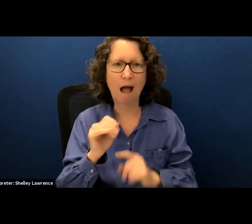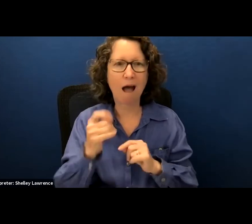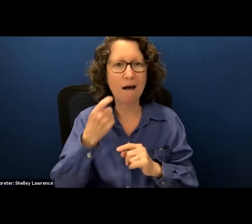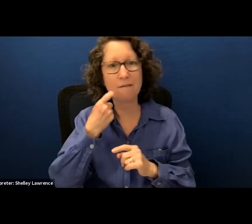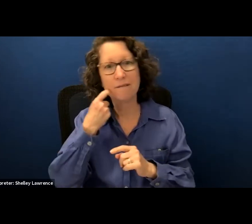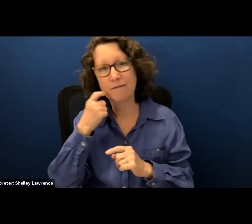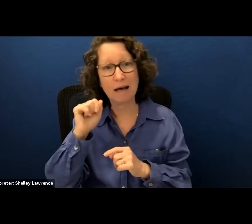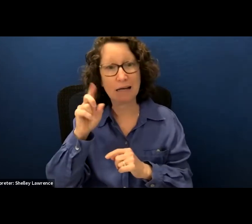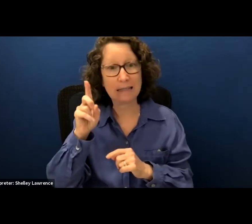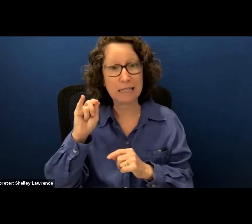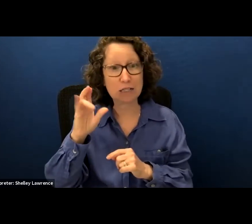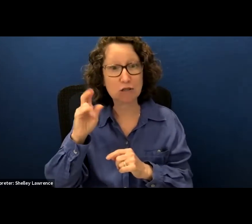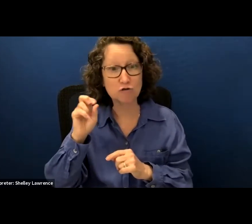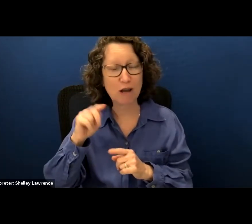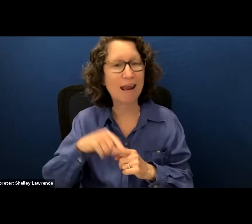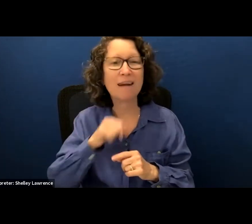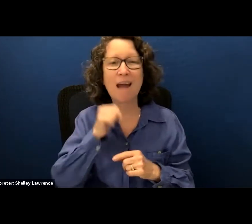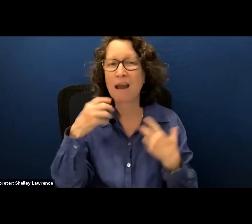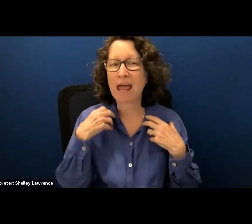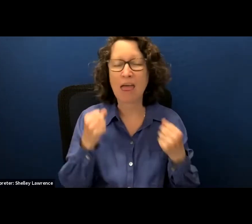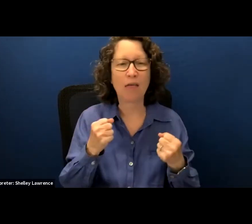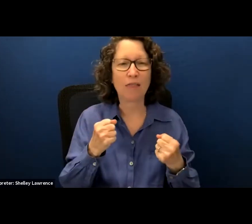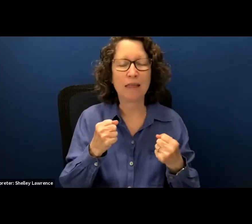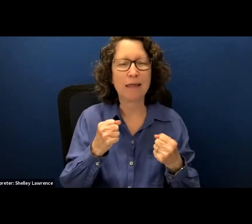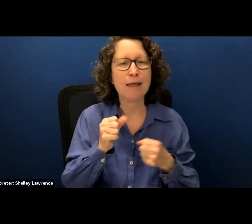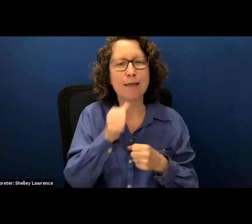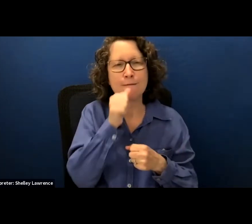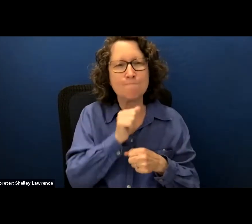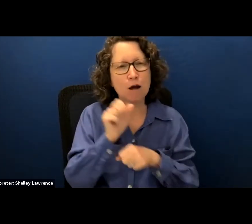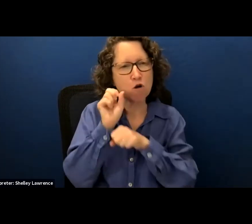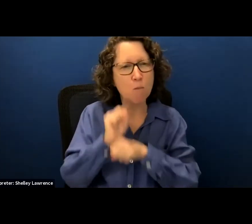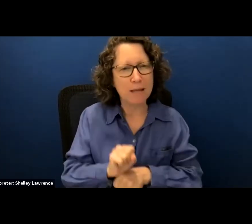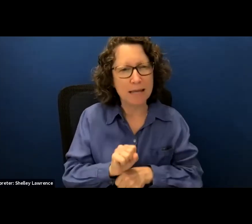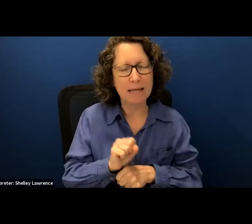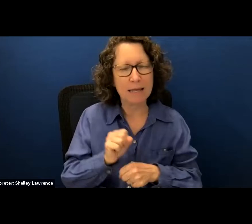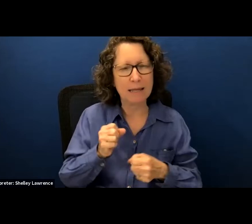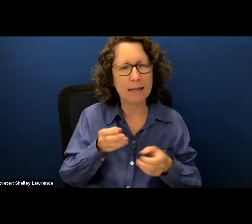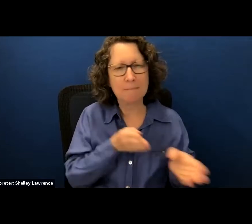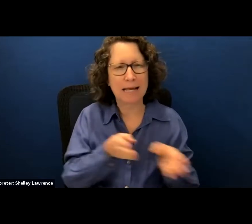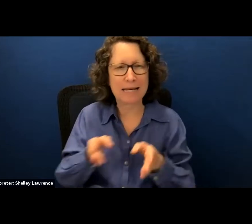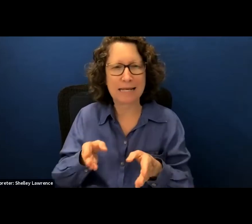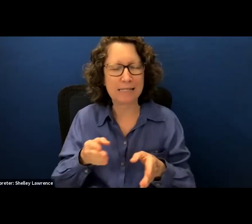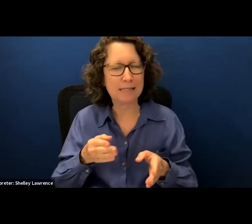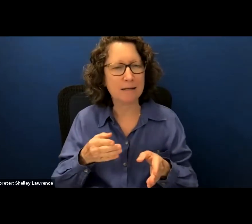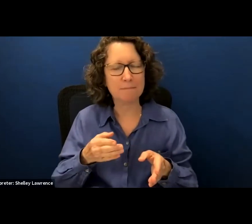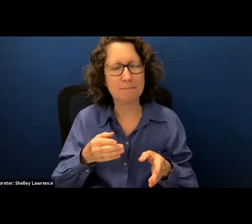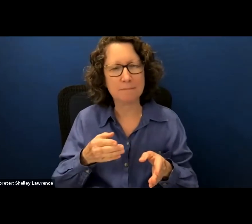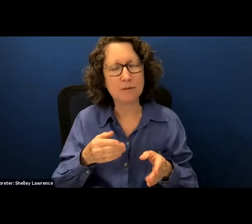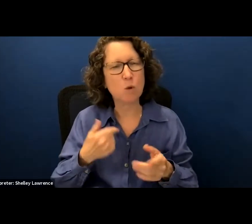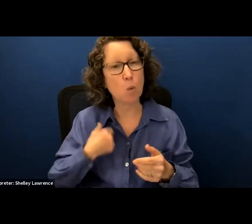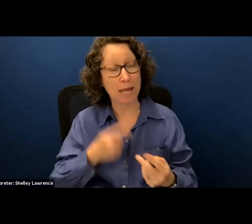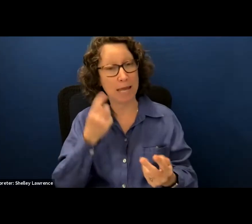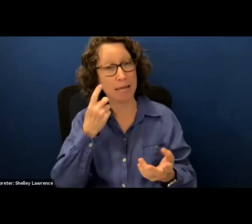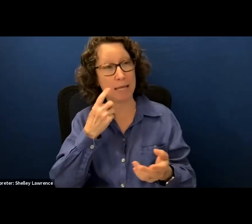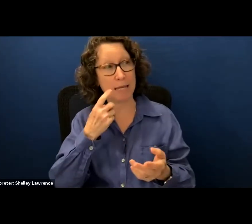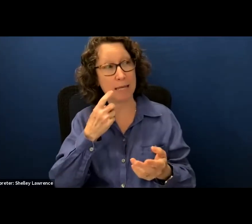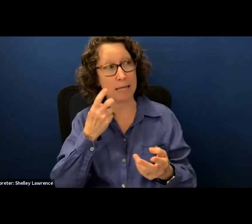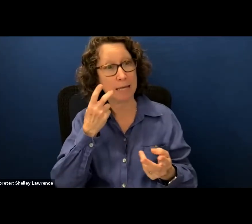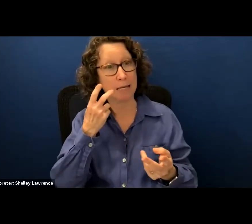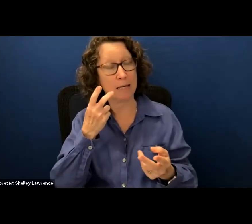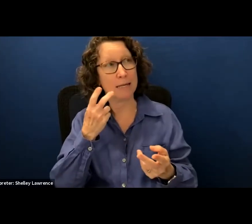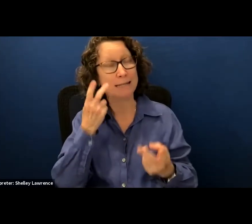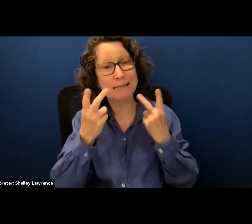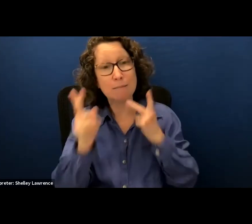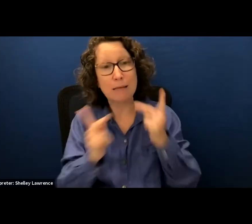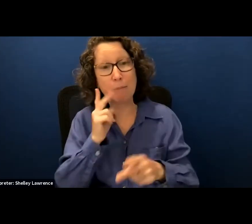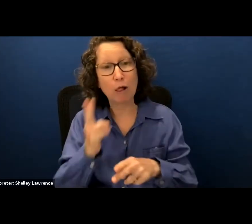addiction and unhealthy coping mechanisms that I see on a daily basis. We are normalizing people abusing certain